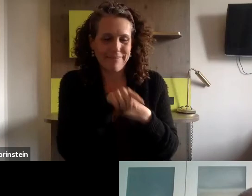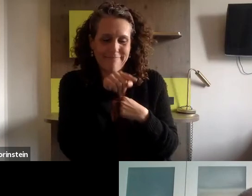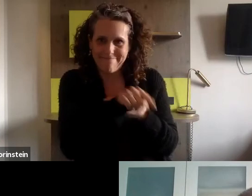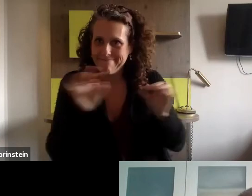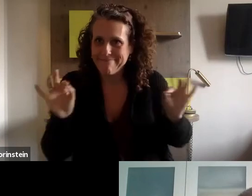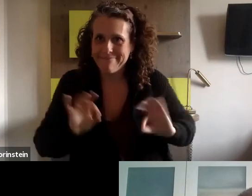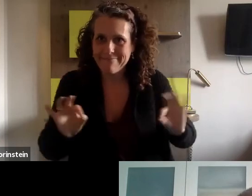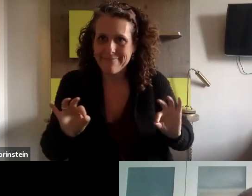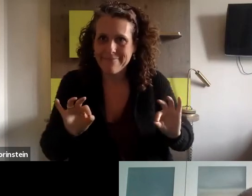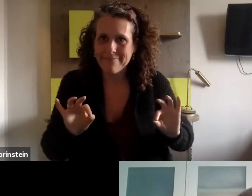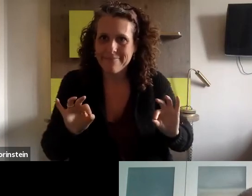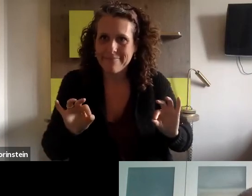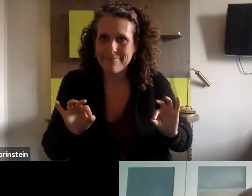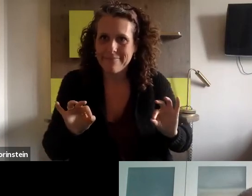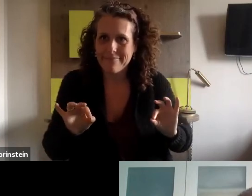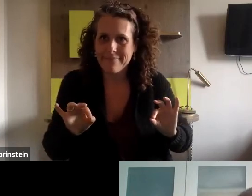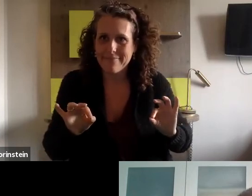the other way, like you,